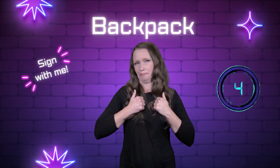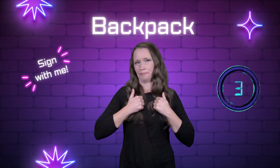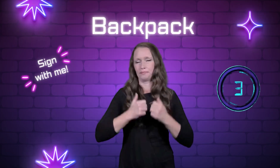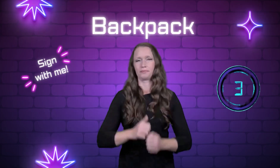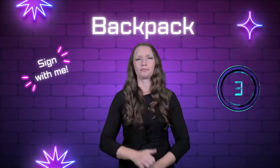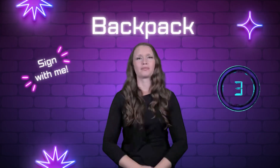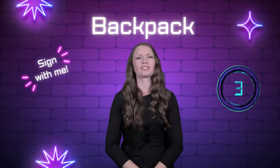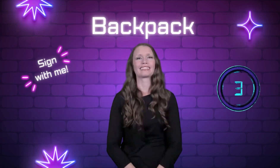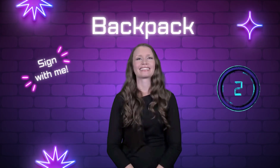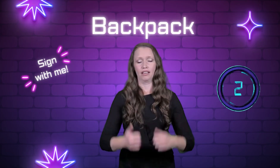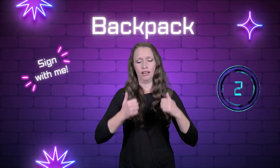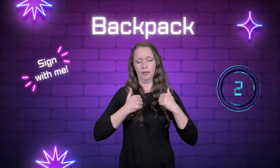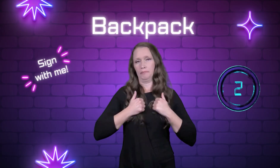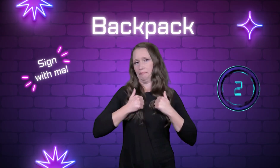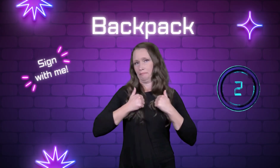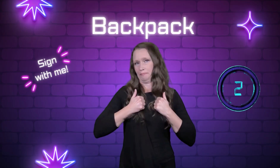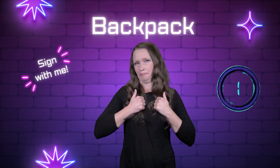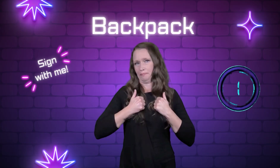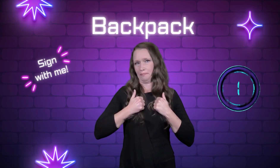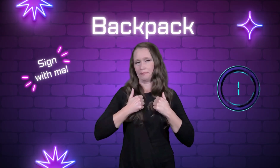backpack.